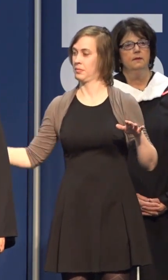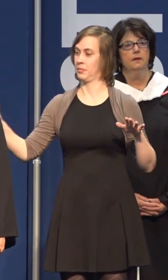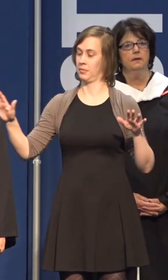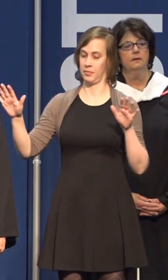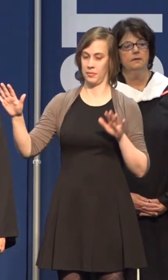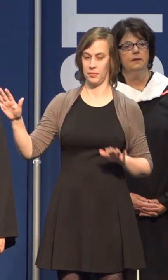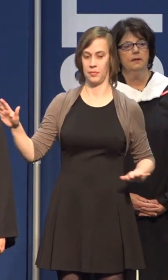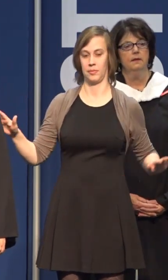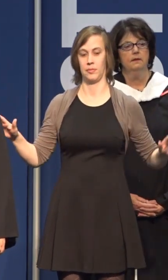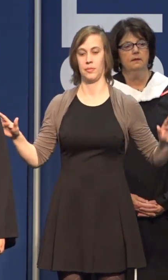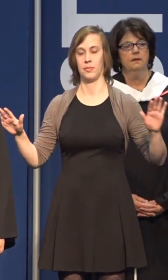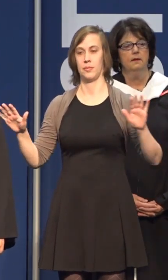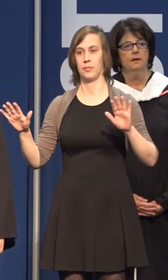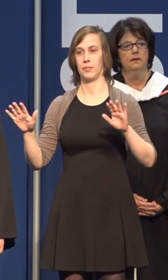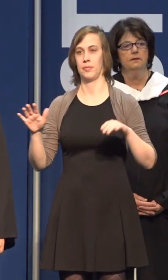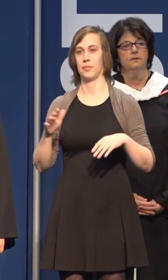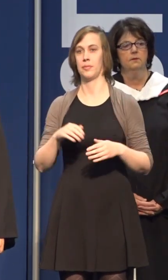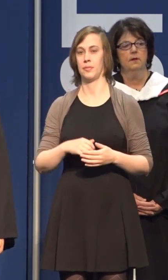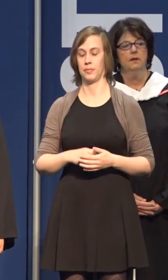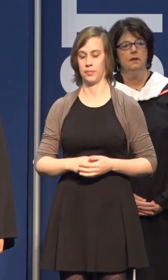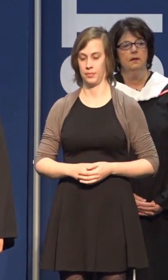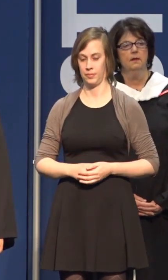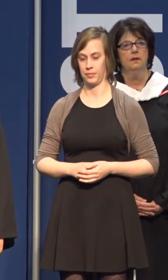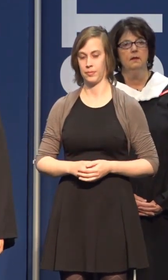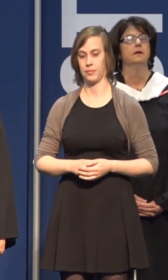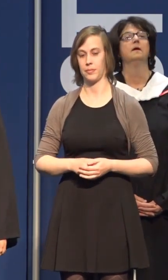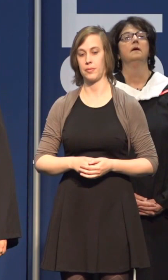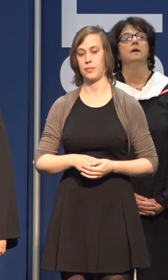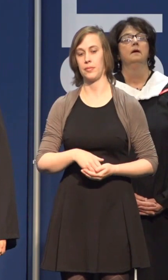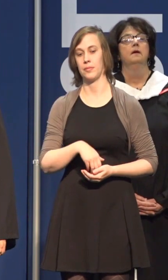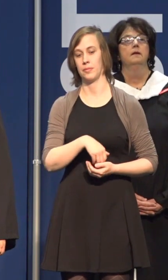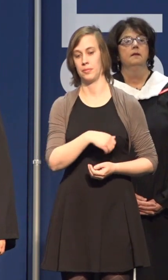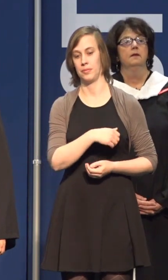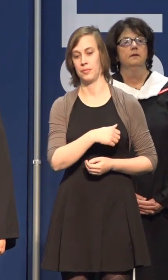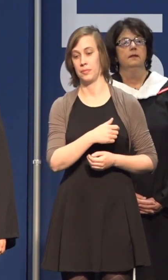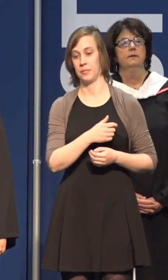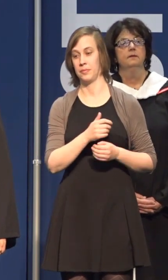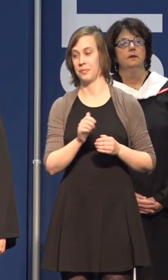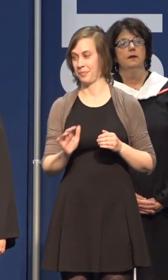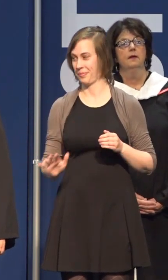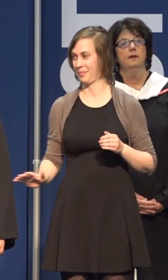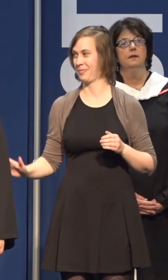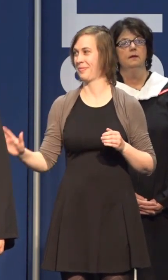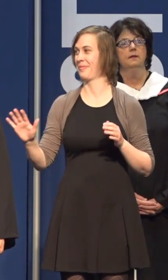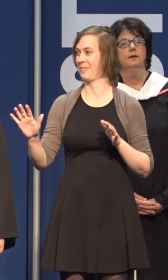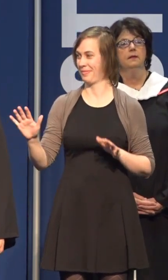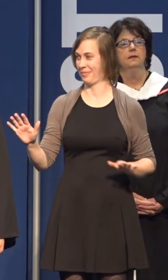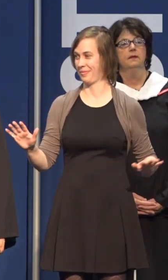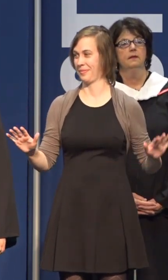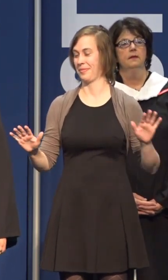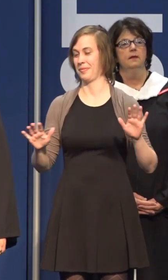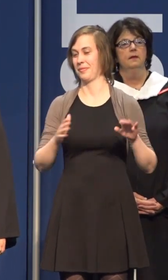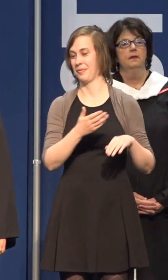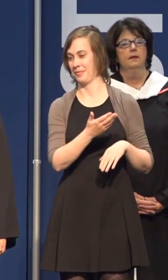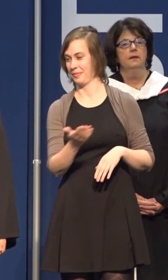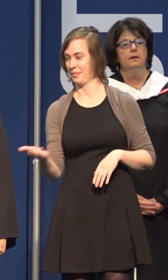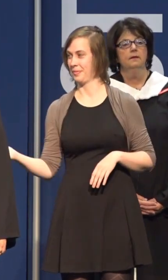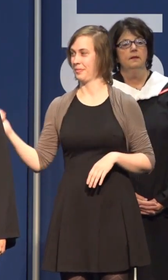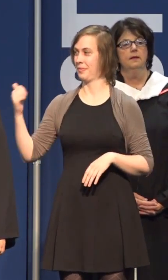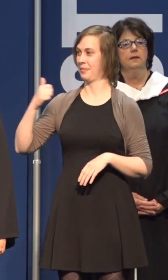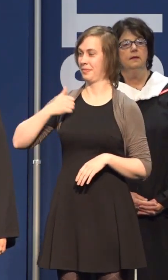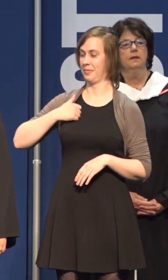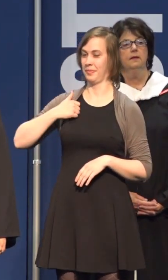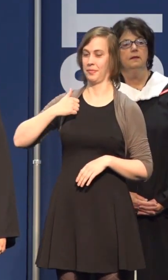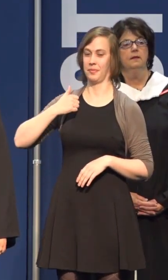s'est porté la croix. Ton histoire est une